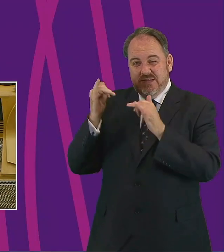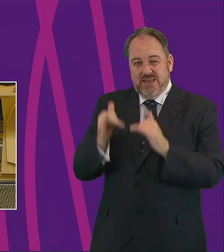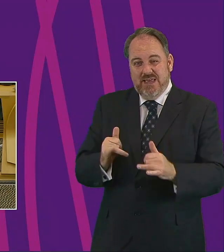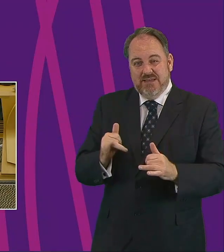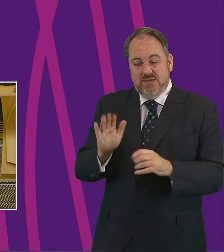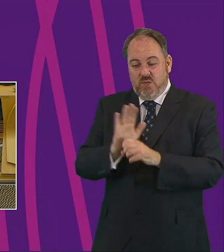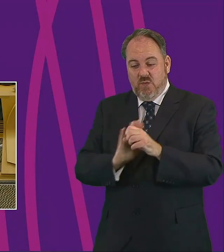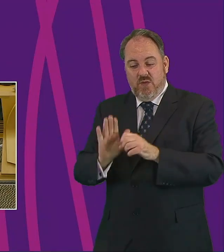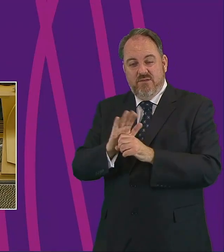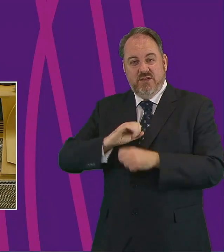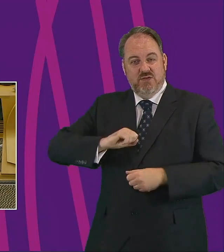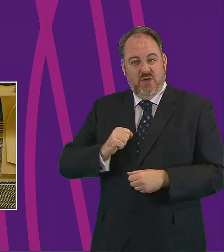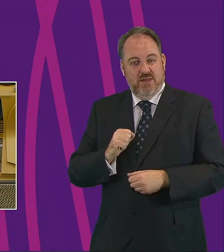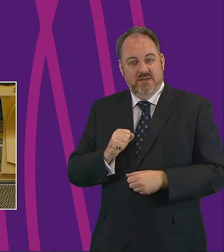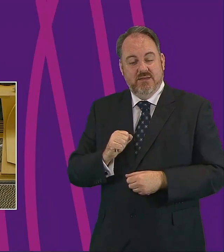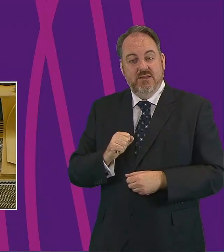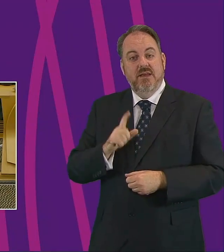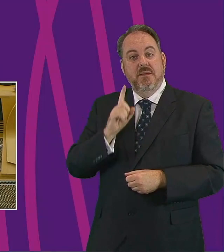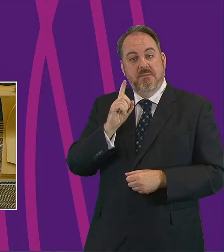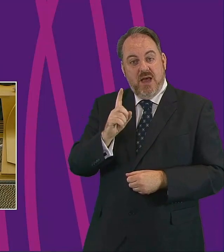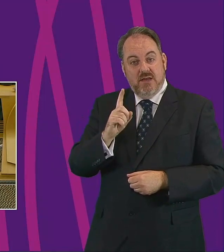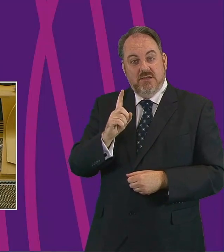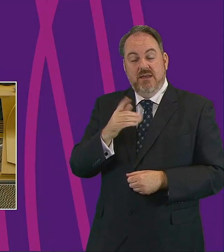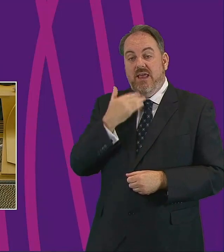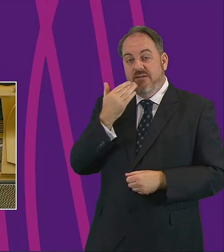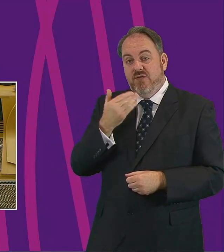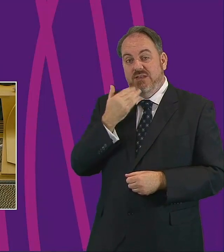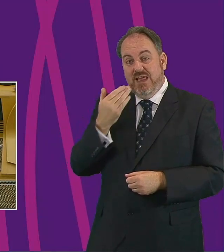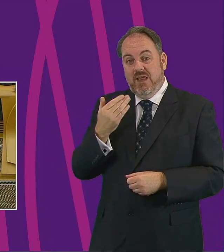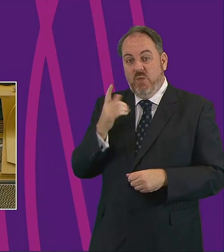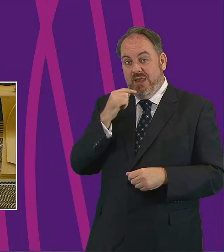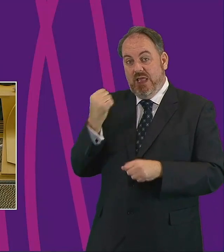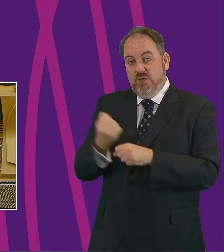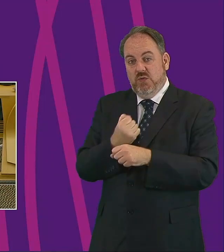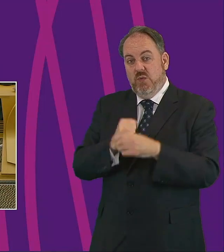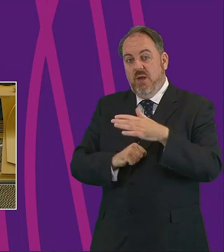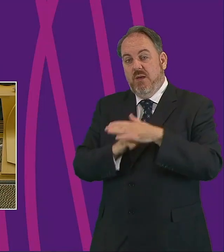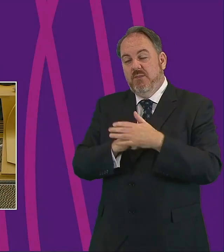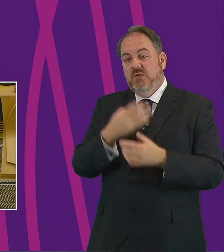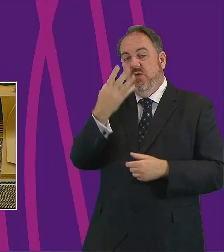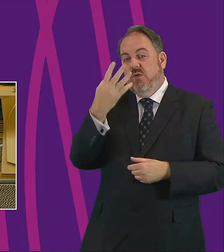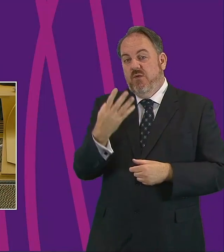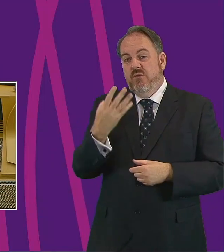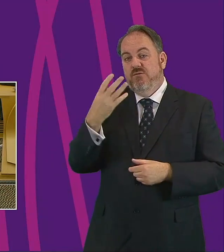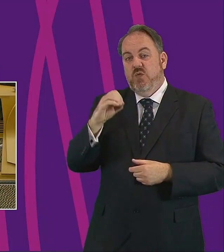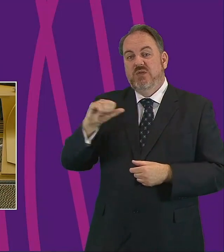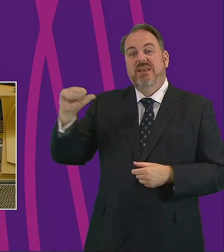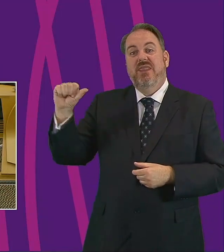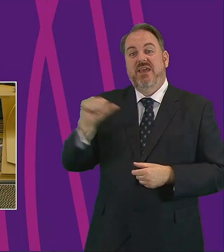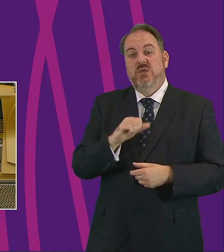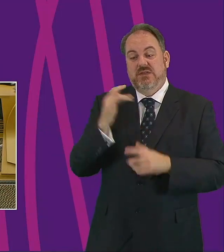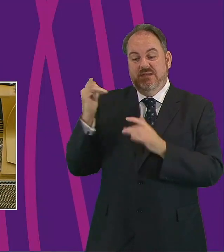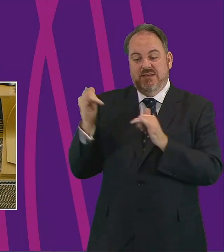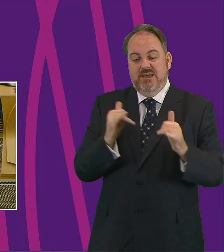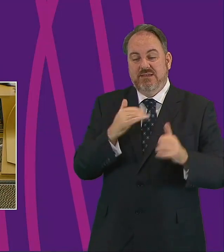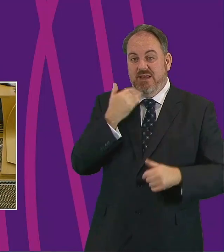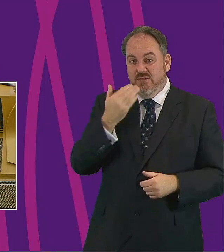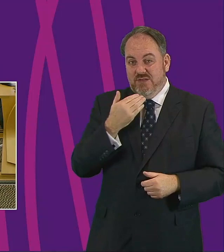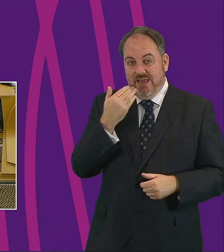have daily capacity right now in the region of 40,000 tests a day. We have plans in place to increase that